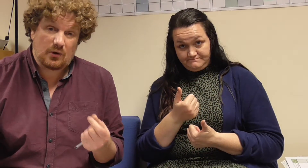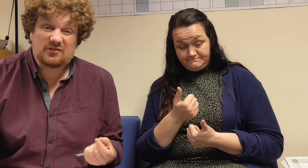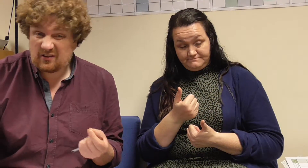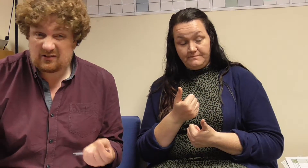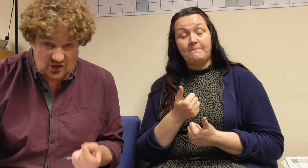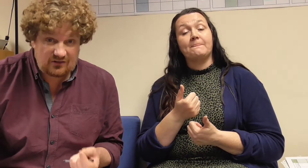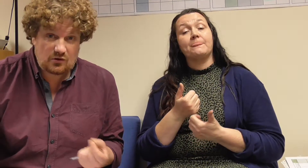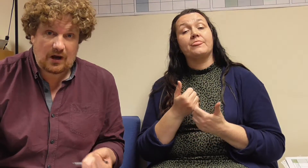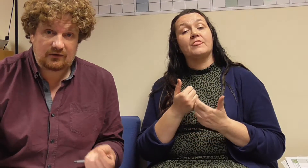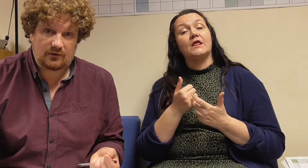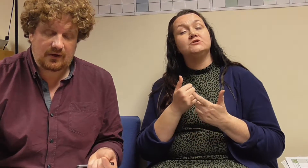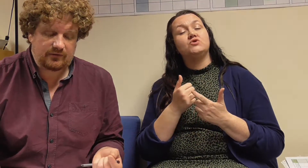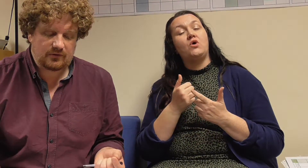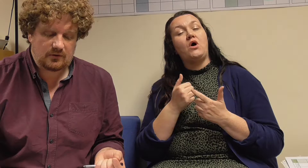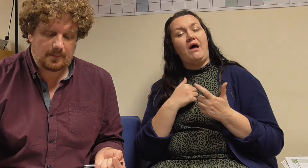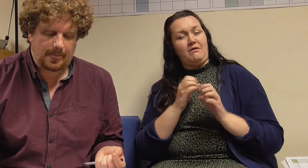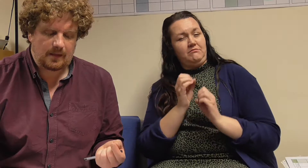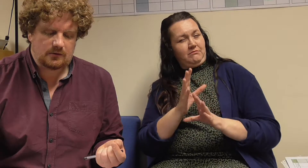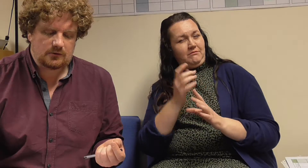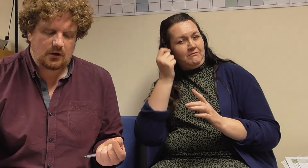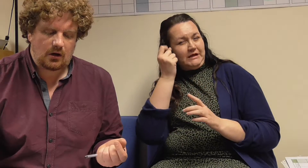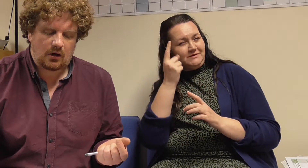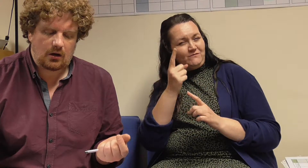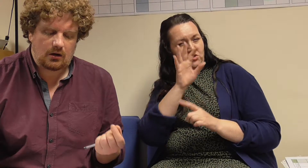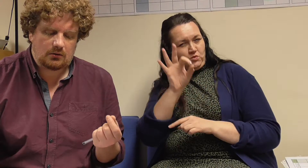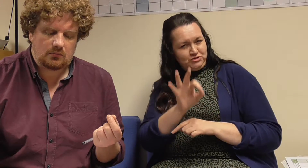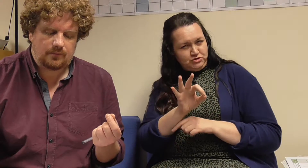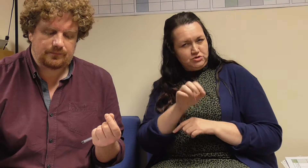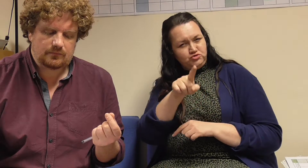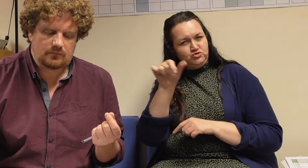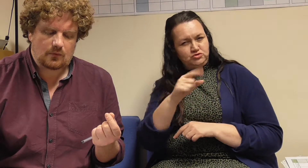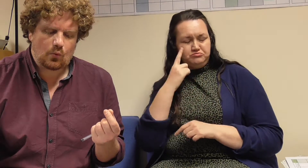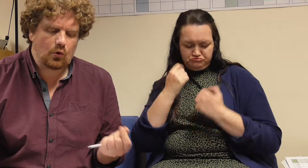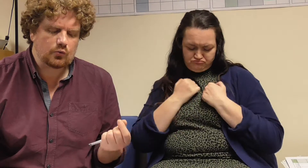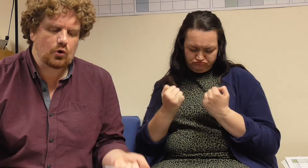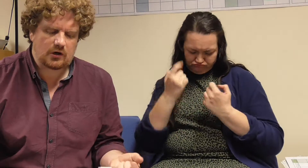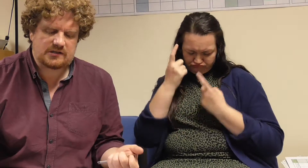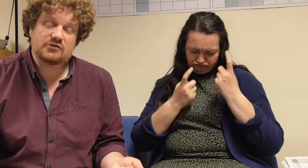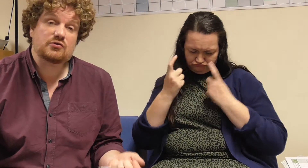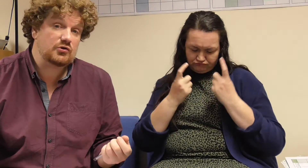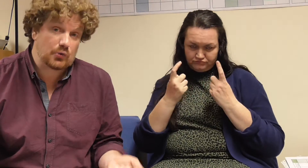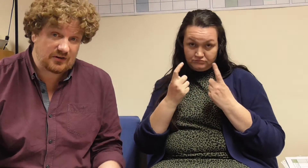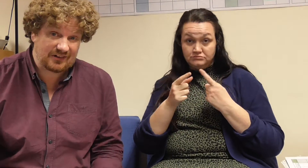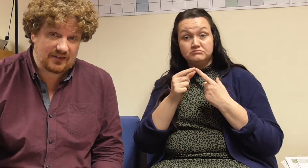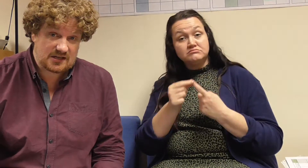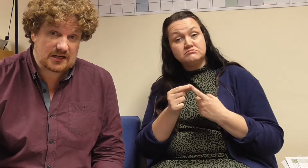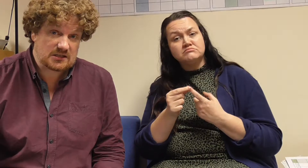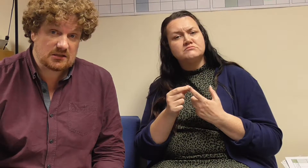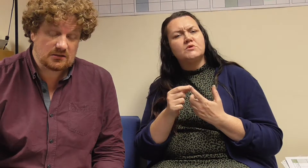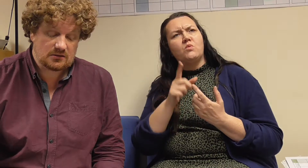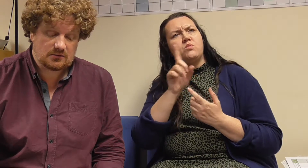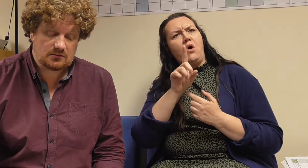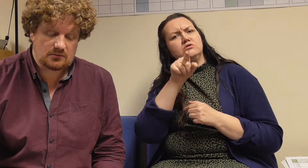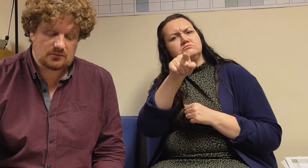So the questions I suggest you ask yourself are: what work did you do to understand the